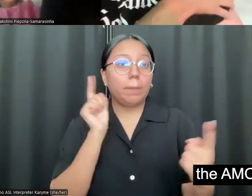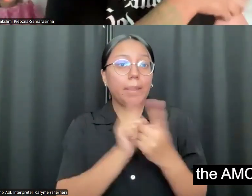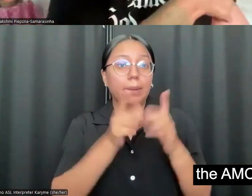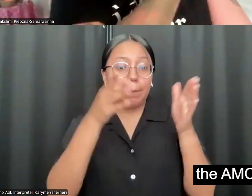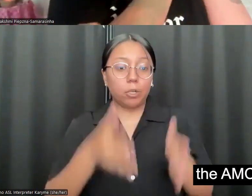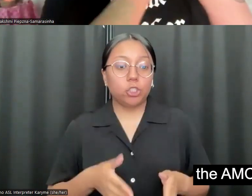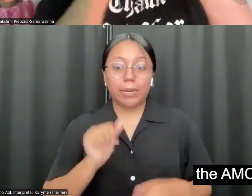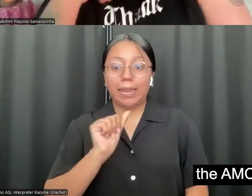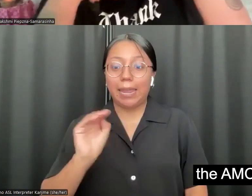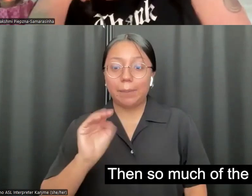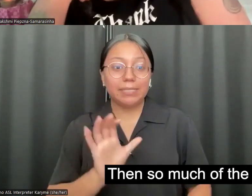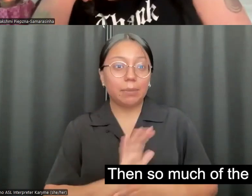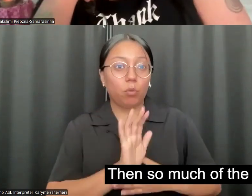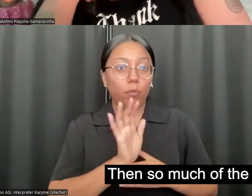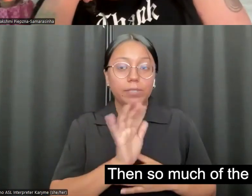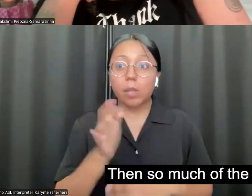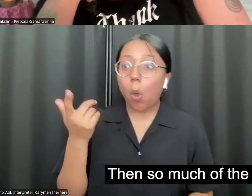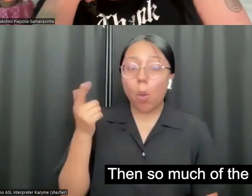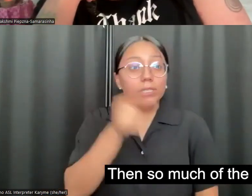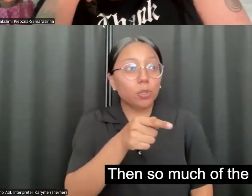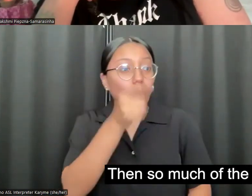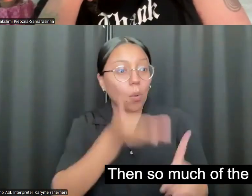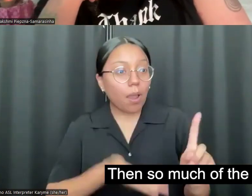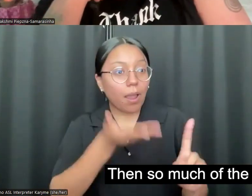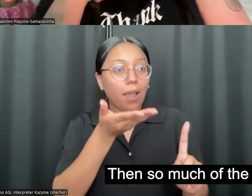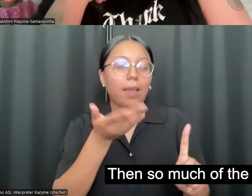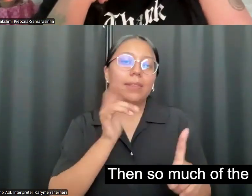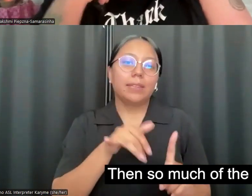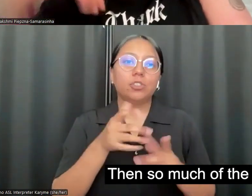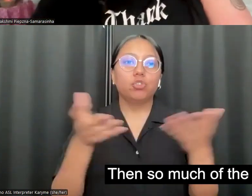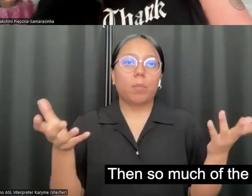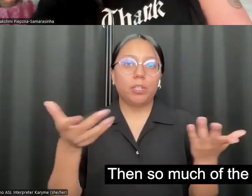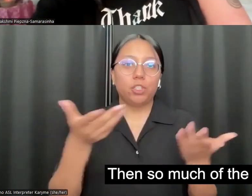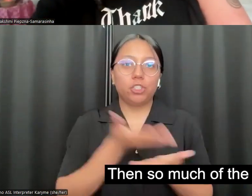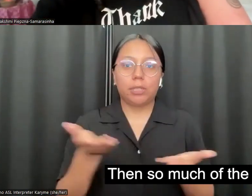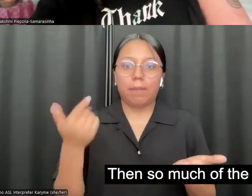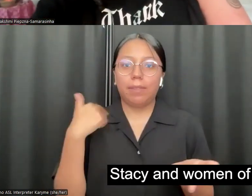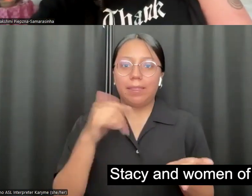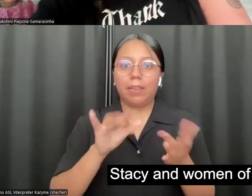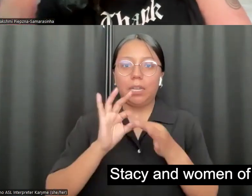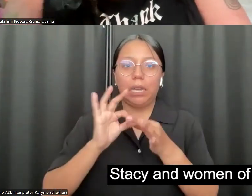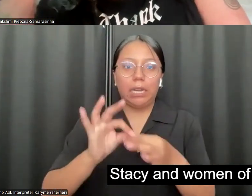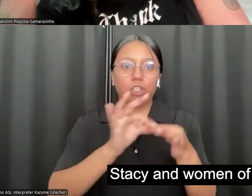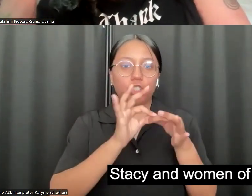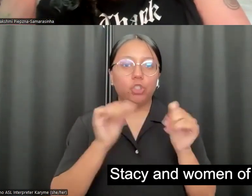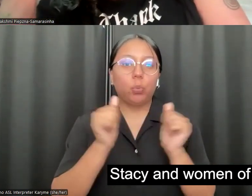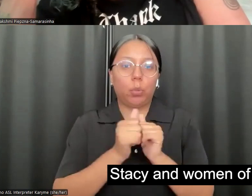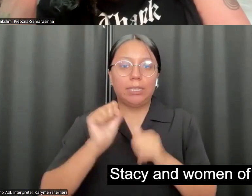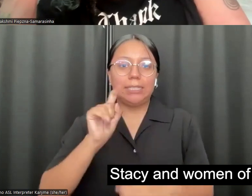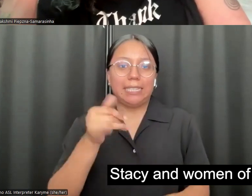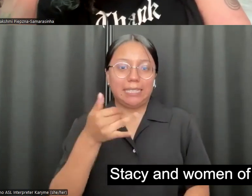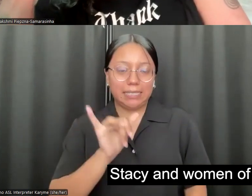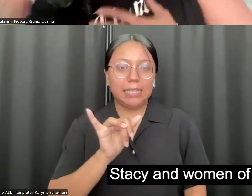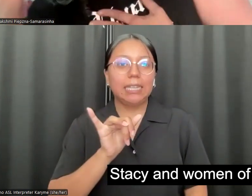you. And then, so much of the stuff, the connections we had with Stacey and with other folks in like Speak Women of Color